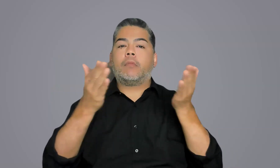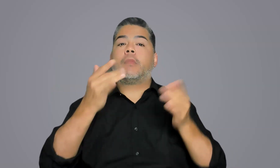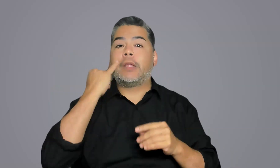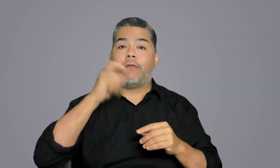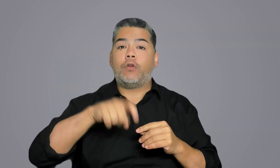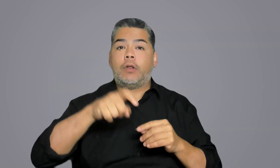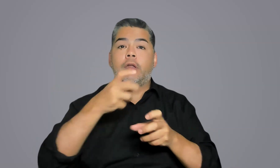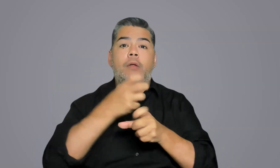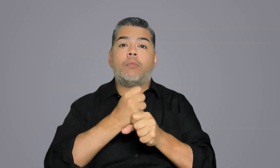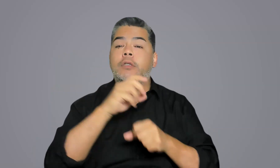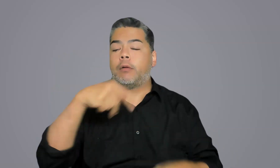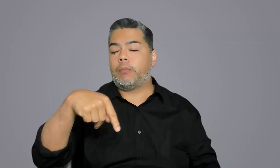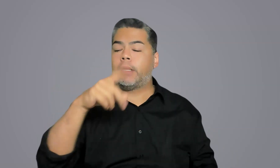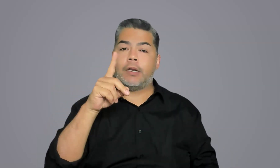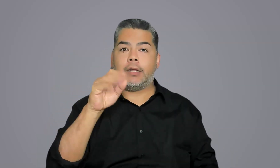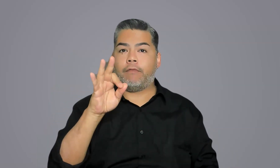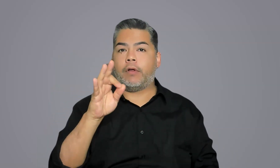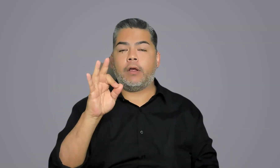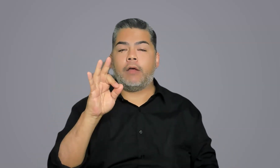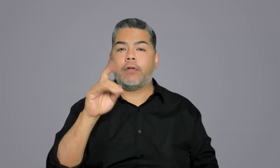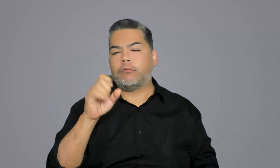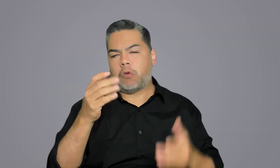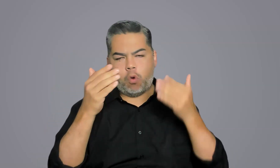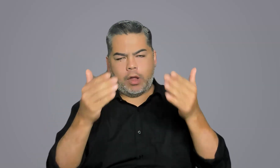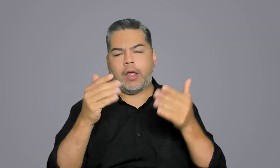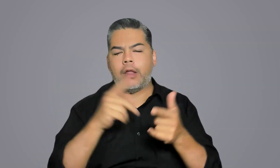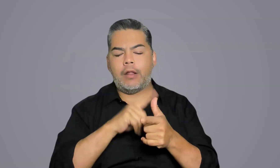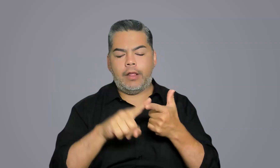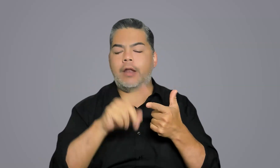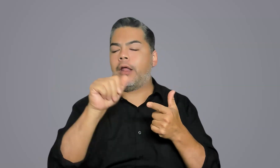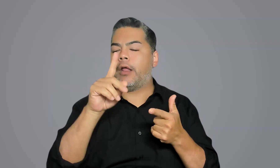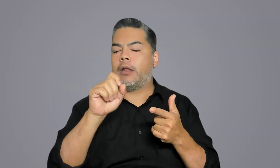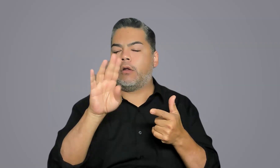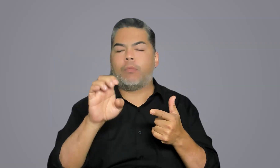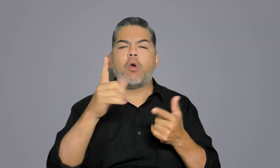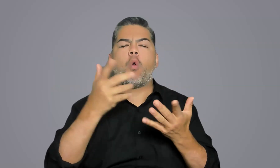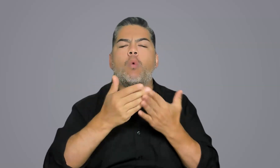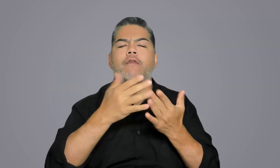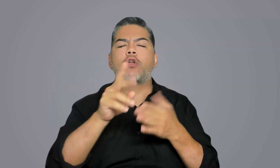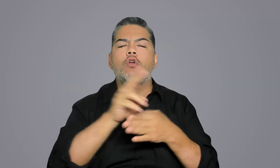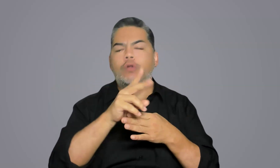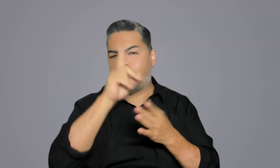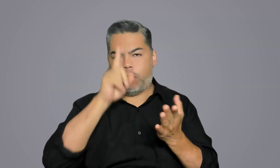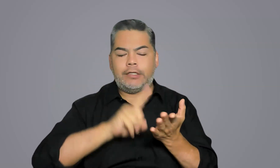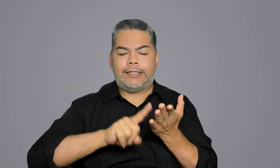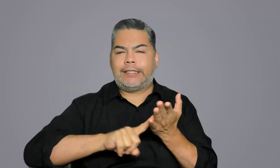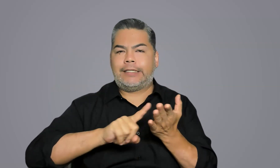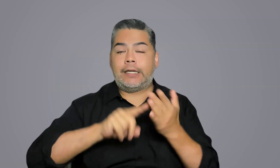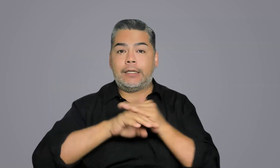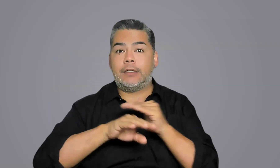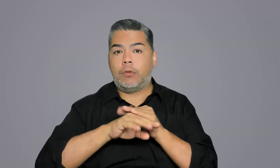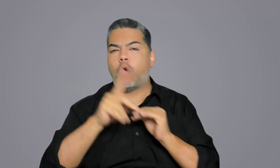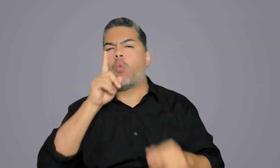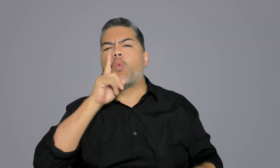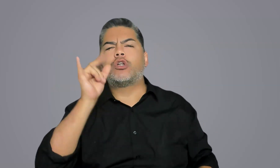do it and then use a tool like your Adobe Acrobat, your Pack, whatever it is you use to check accessibility, to check what it looks like